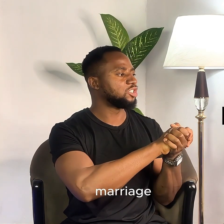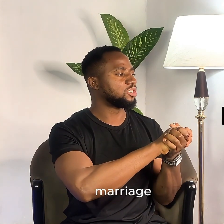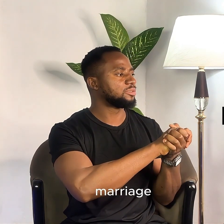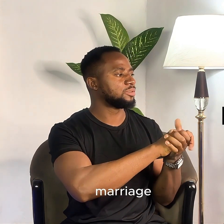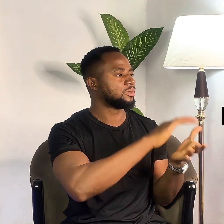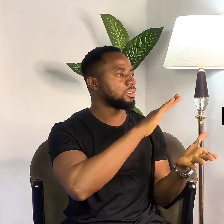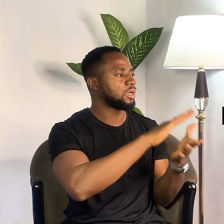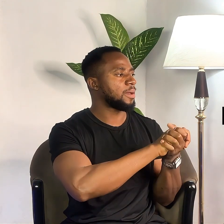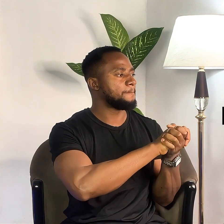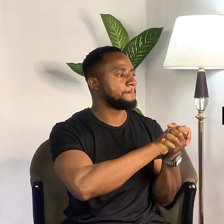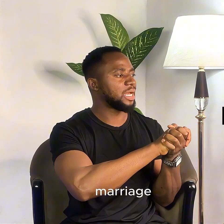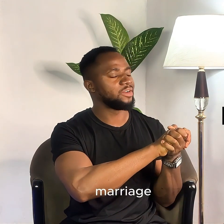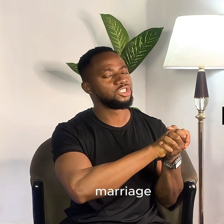Marriage, marriage,